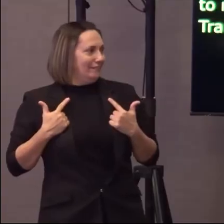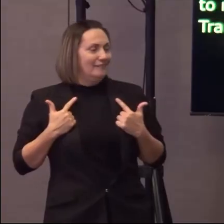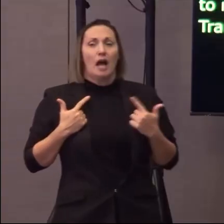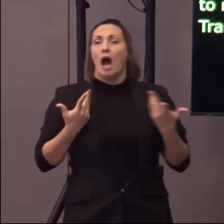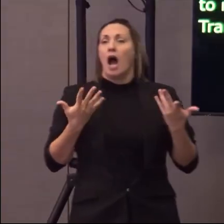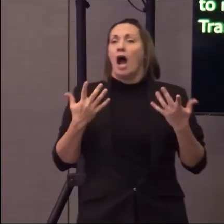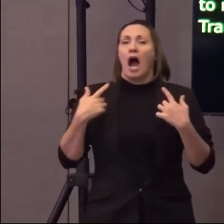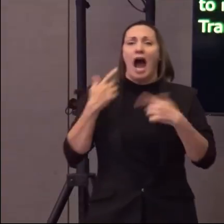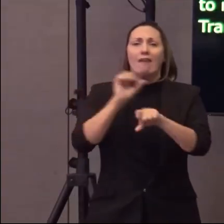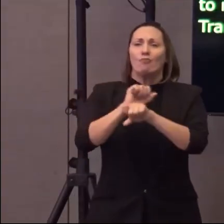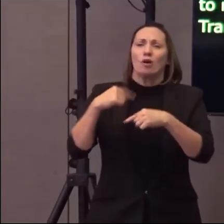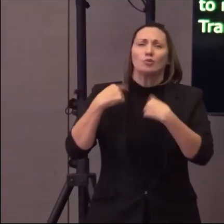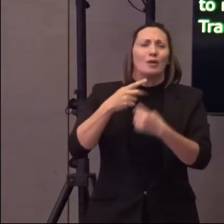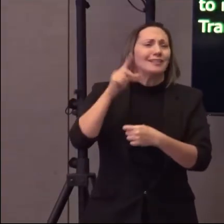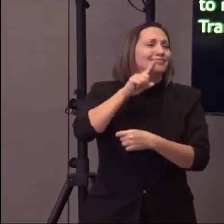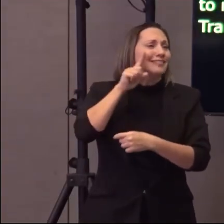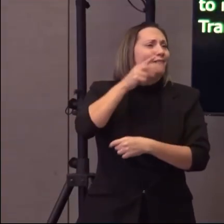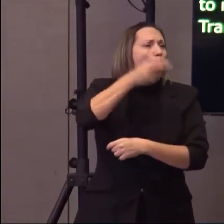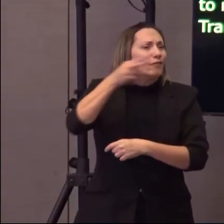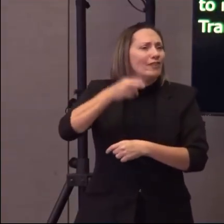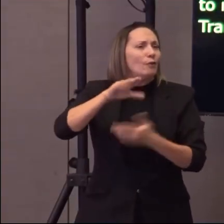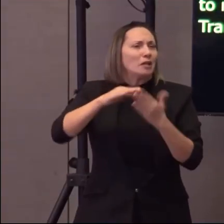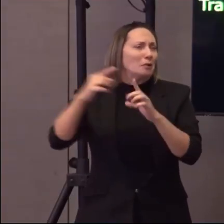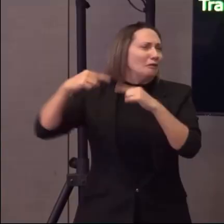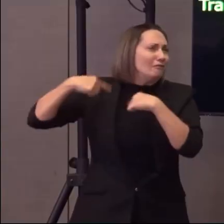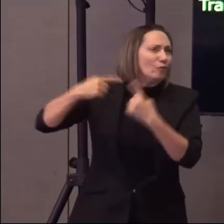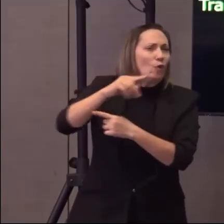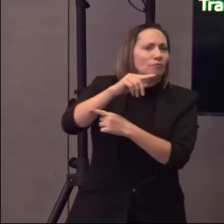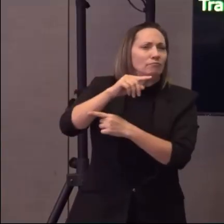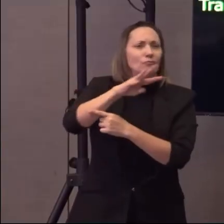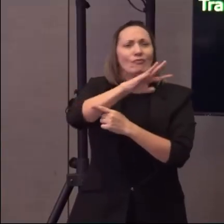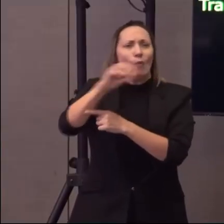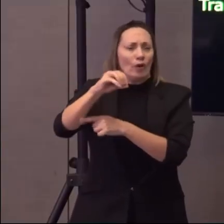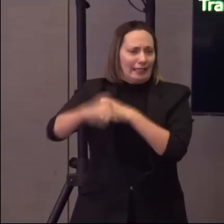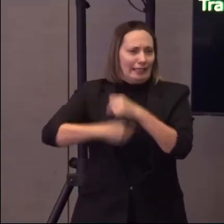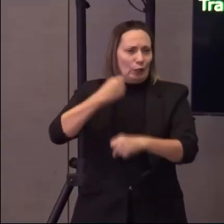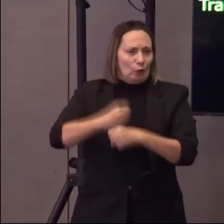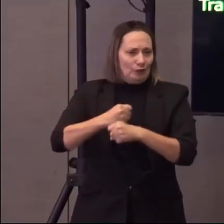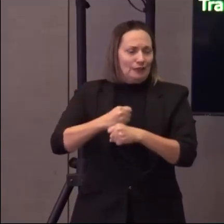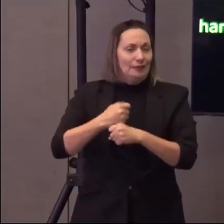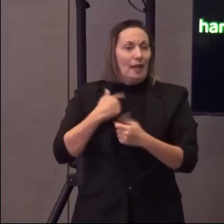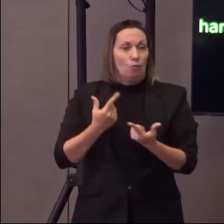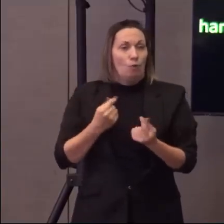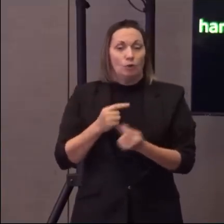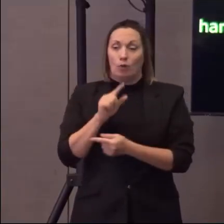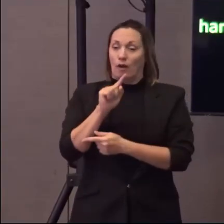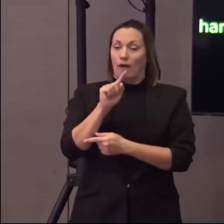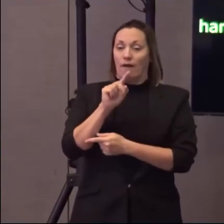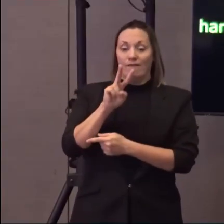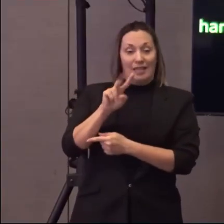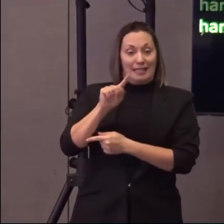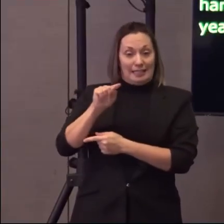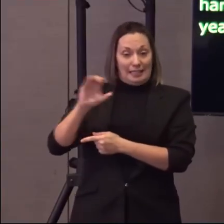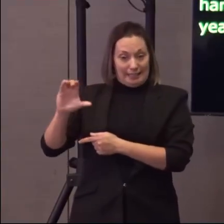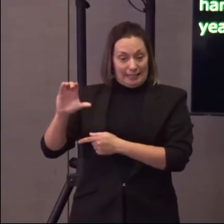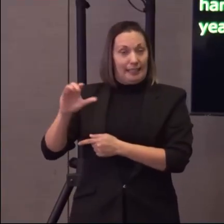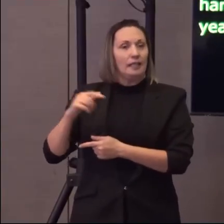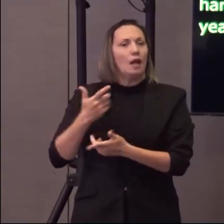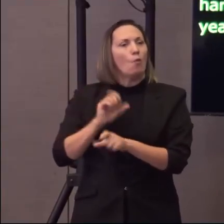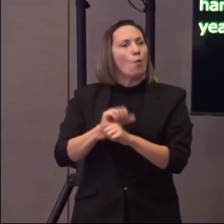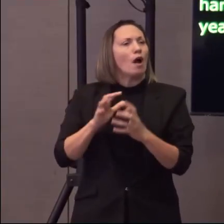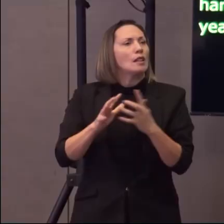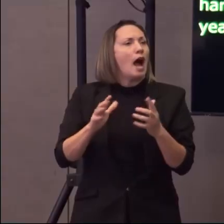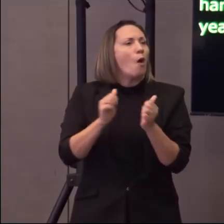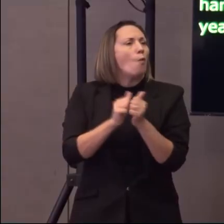I've worked with the deaf and hard of hearing community for 40 years in doing what we do with VTC, and we work a lot with business